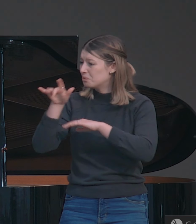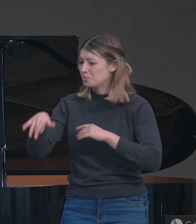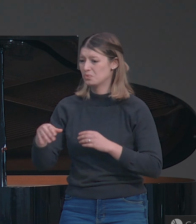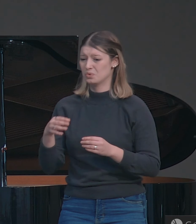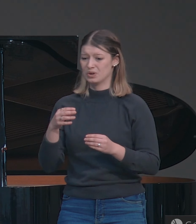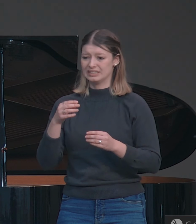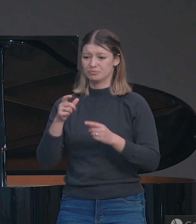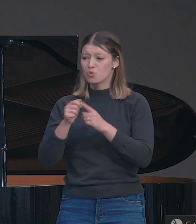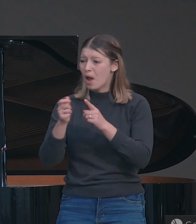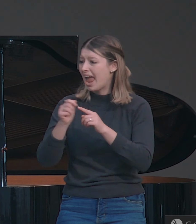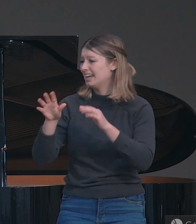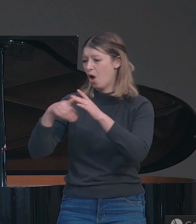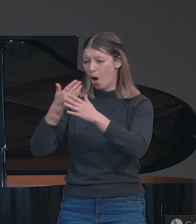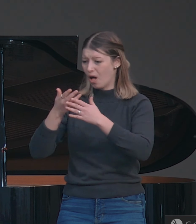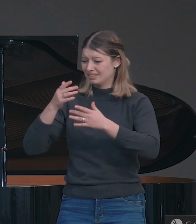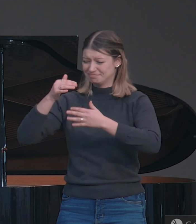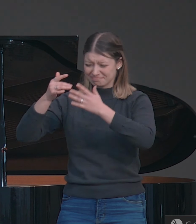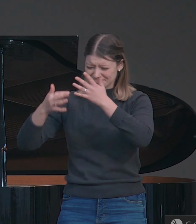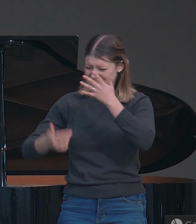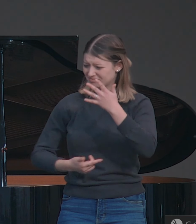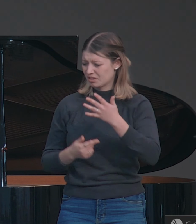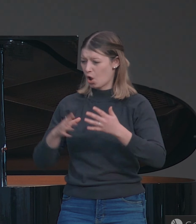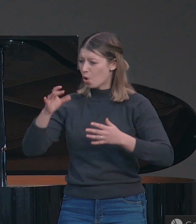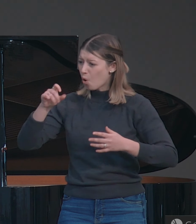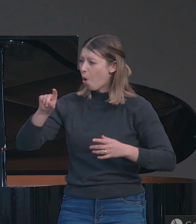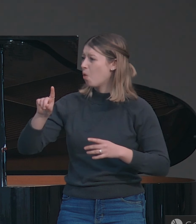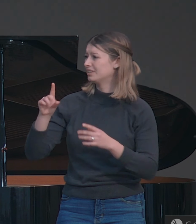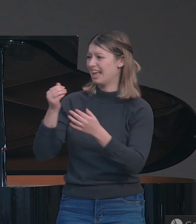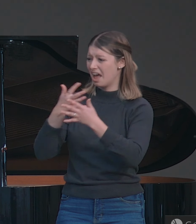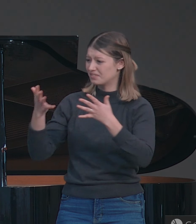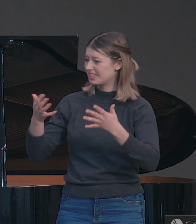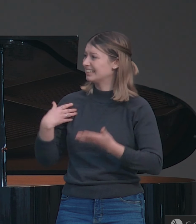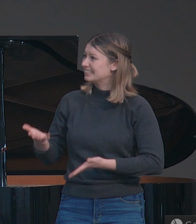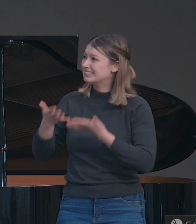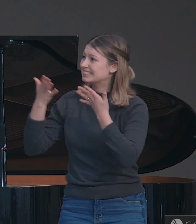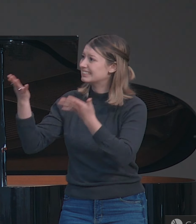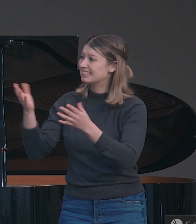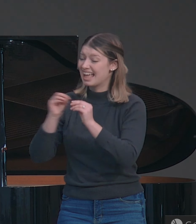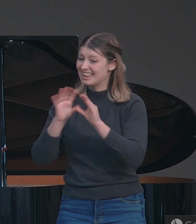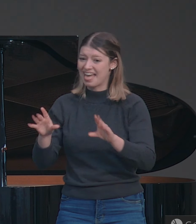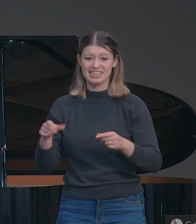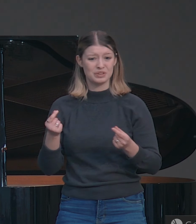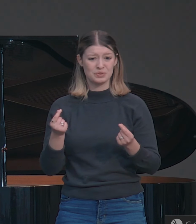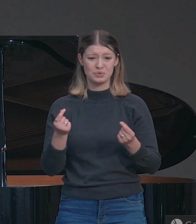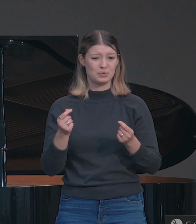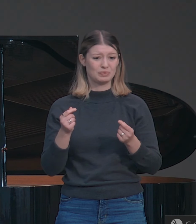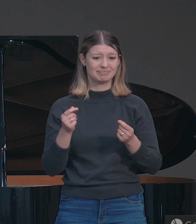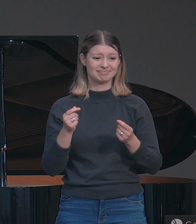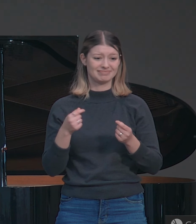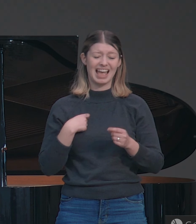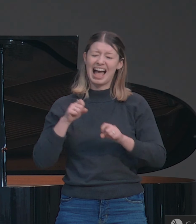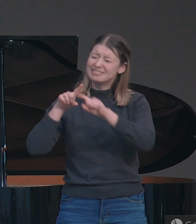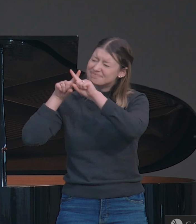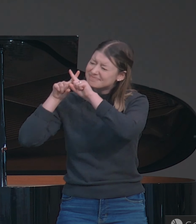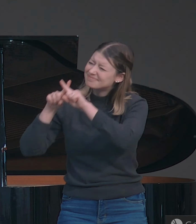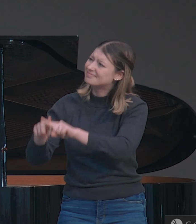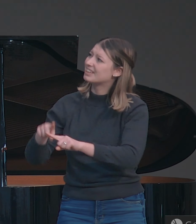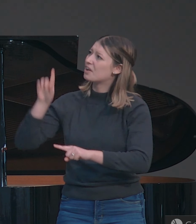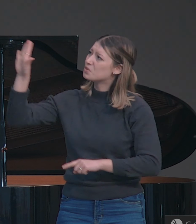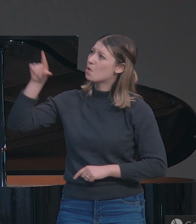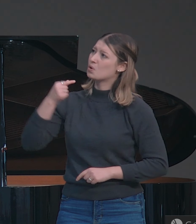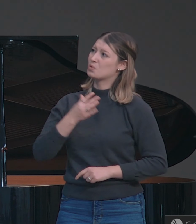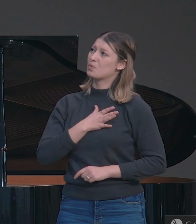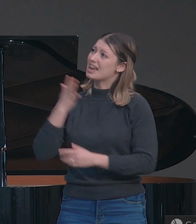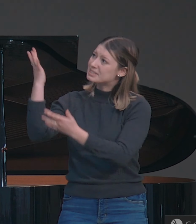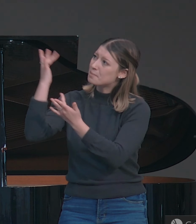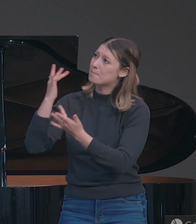just brought it all, if I dumped all the gold and everything, there is nothing I can do. I am completely dependent upon the grace and